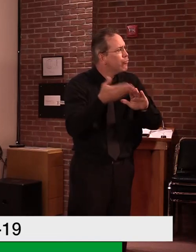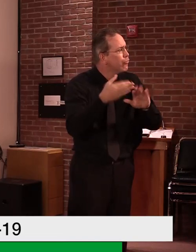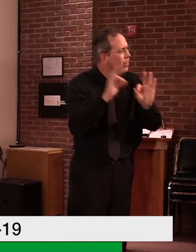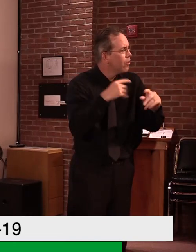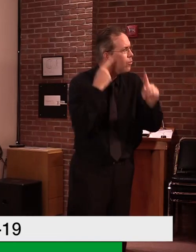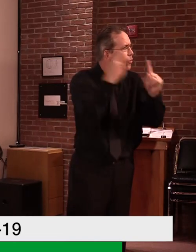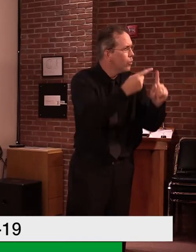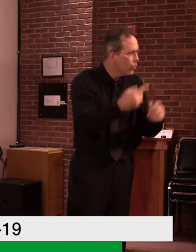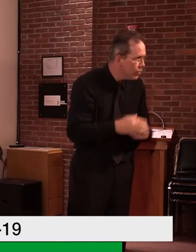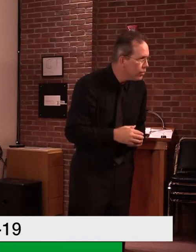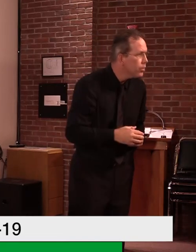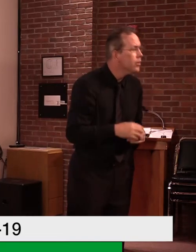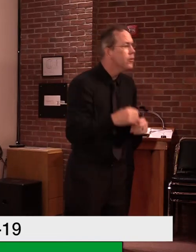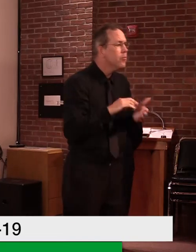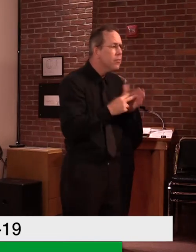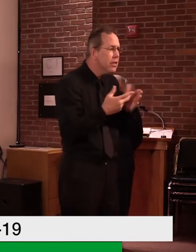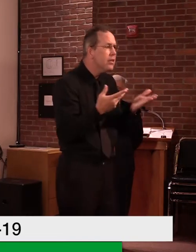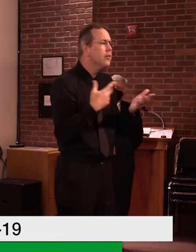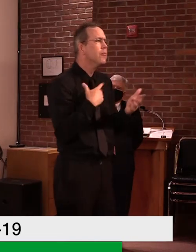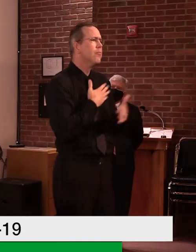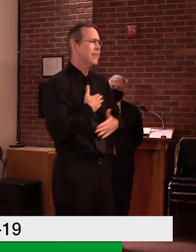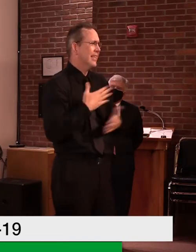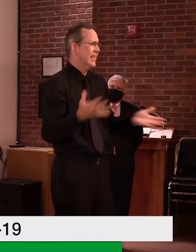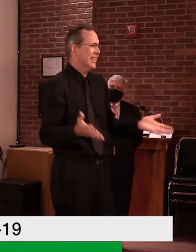mask to do so.